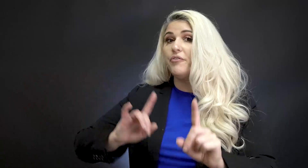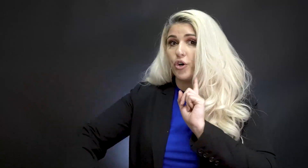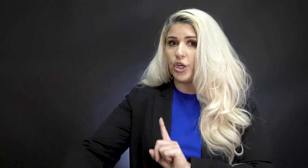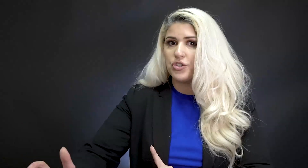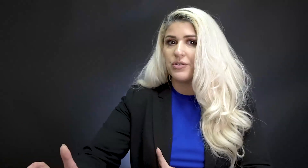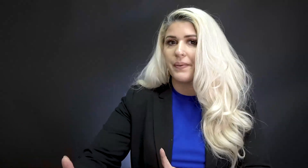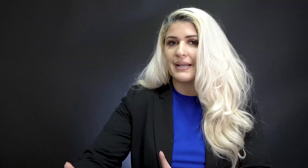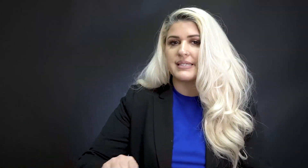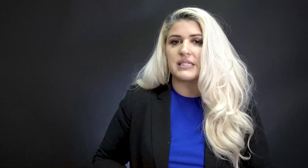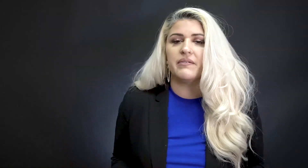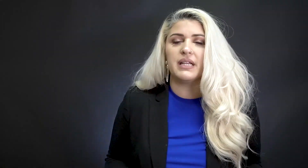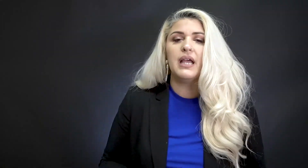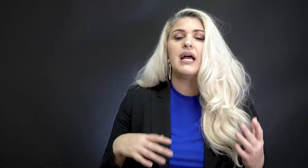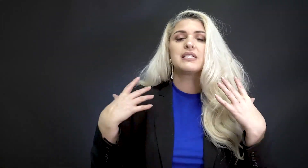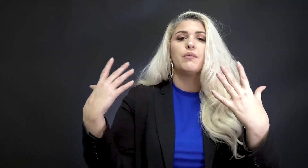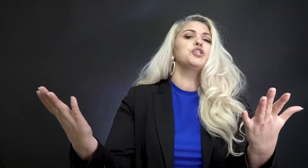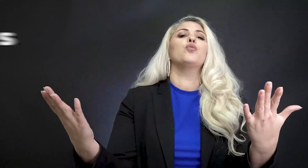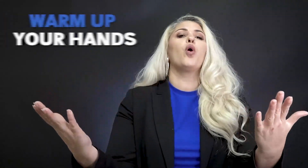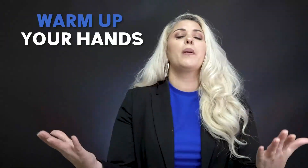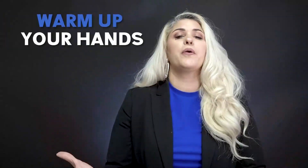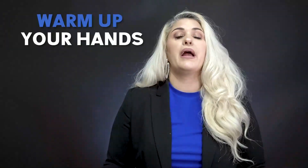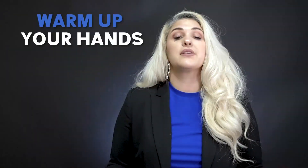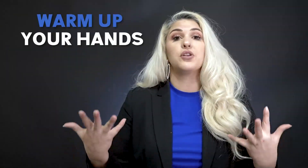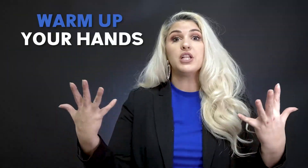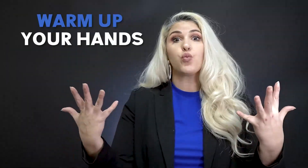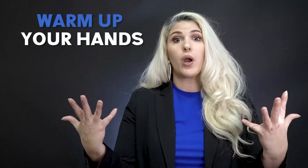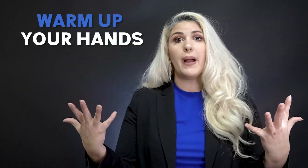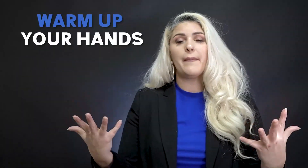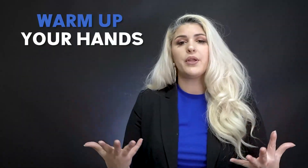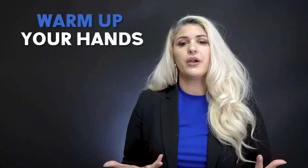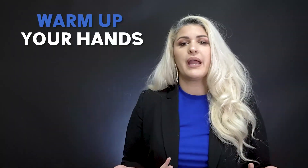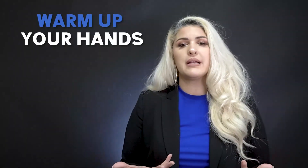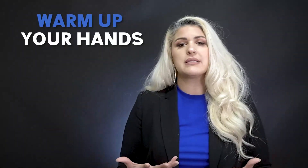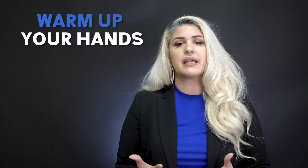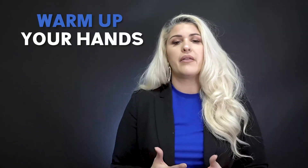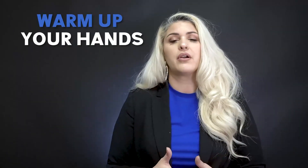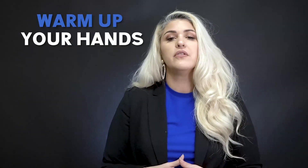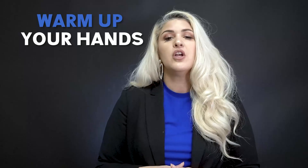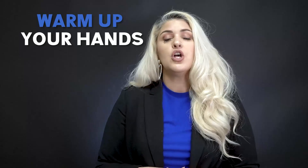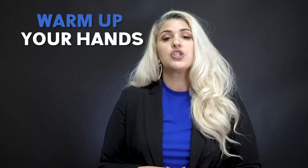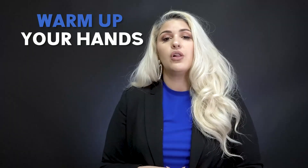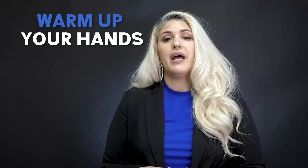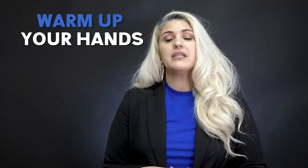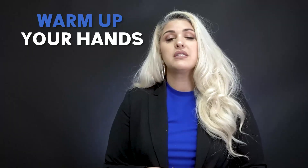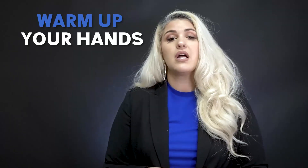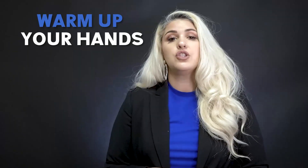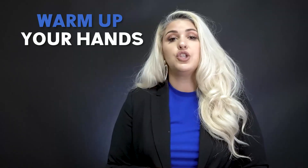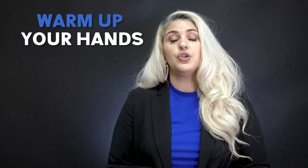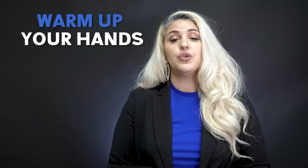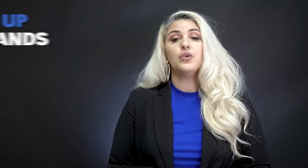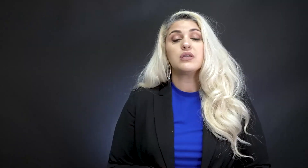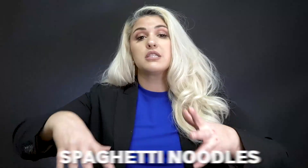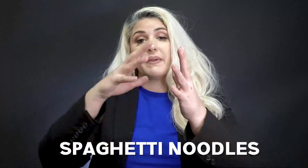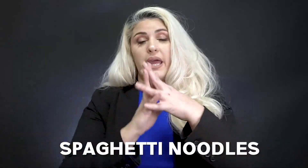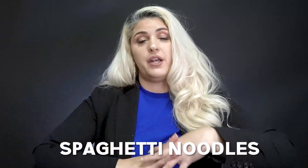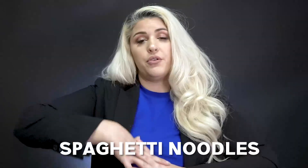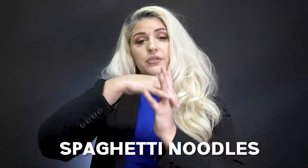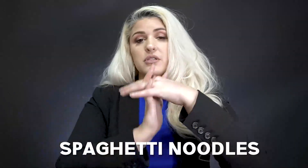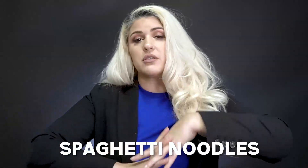Before you do the practice activity, I want you to warm up your hands. So let's warm up your hands together. So let's do spaghetti noodles. So we're